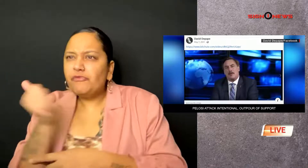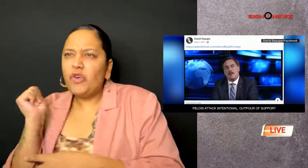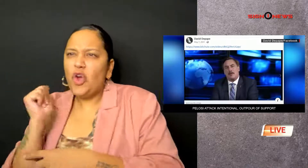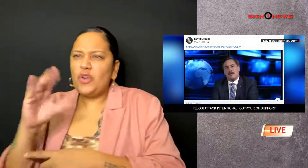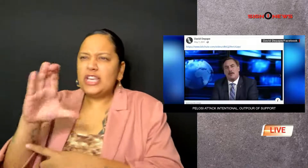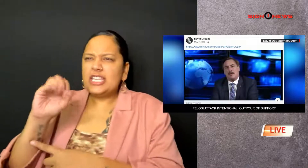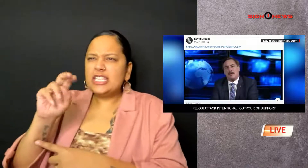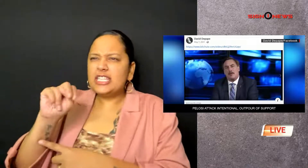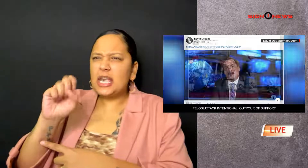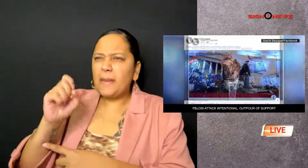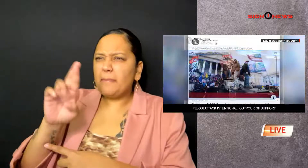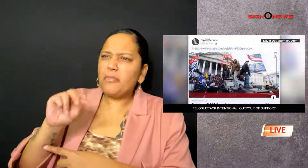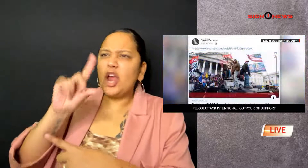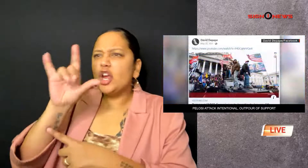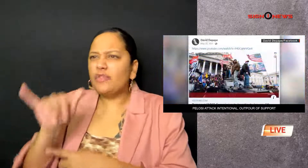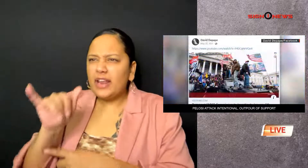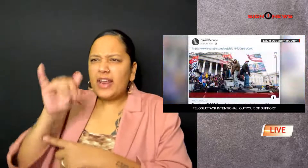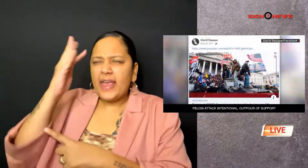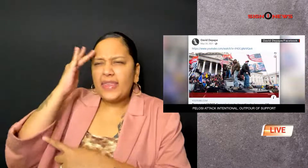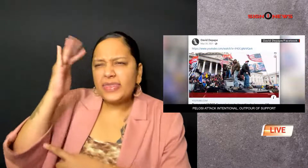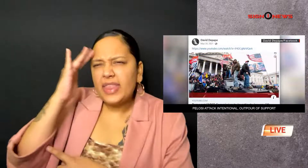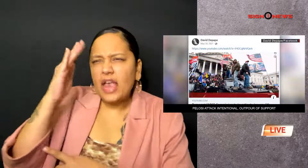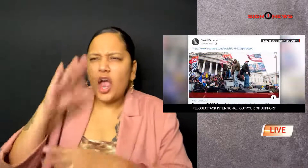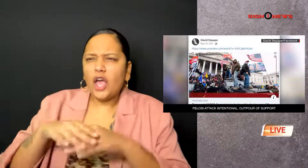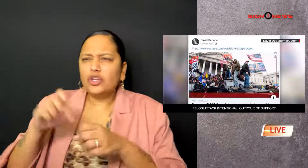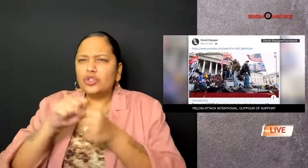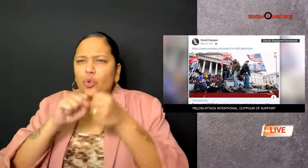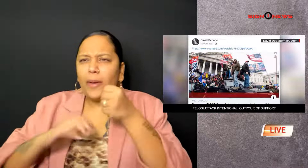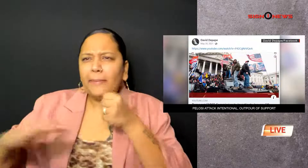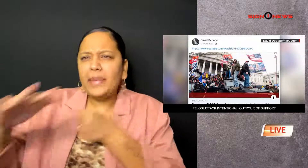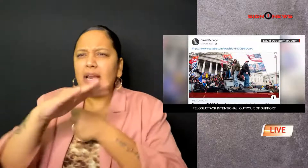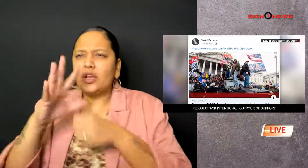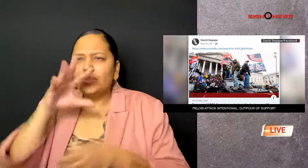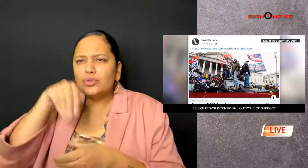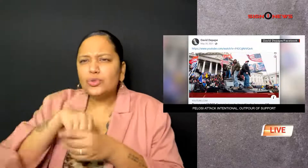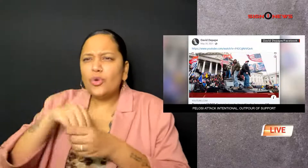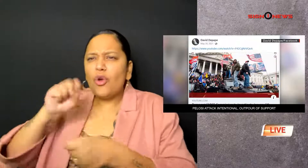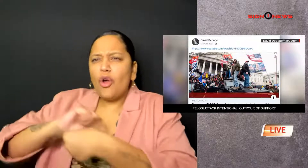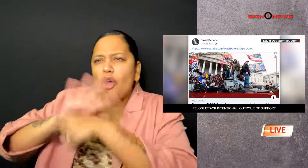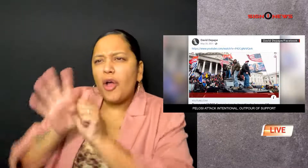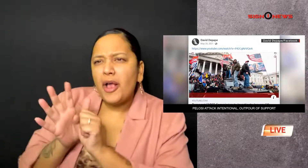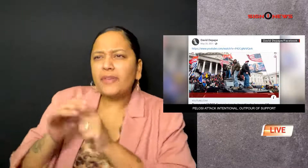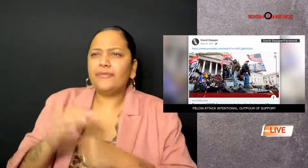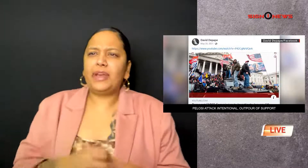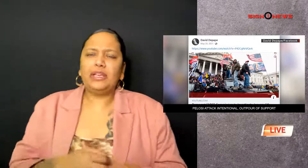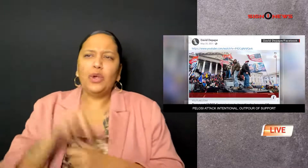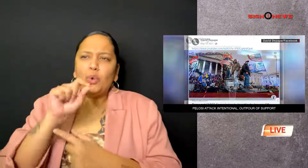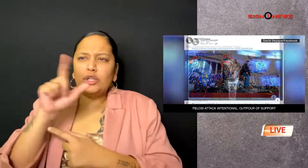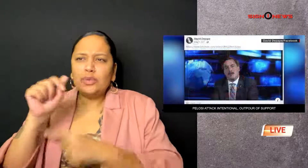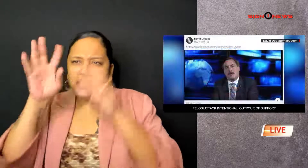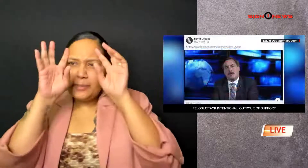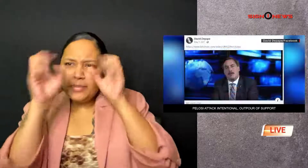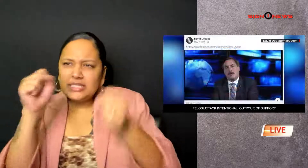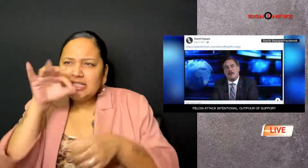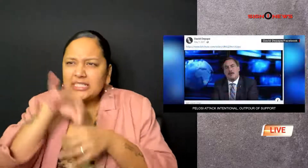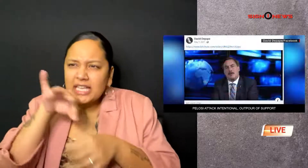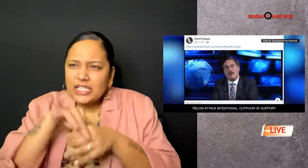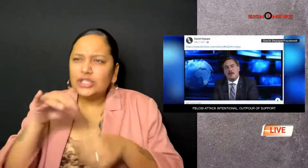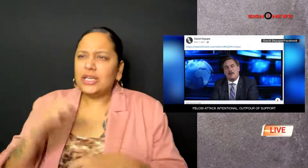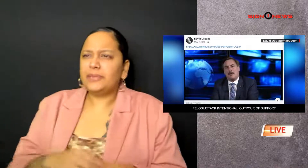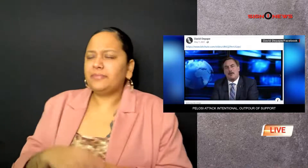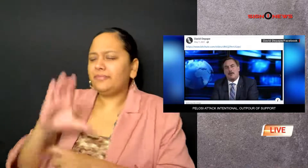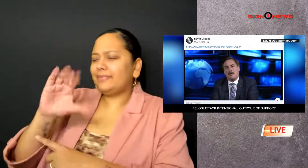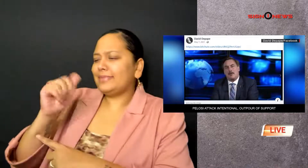Authorities say DePape started posting conspiracy theories on social